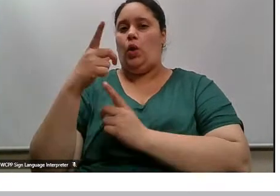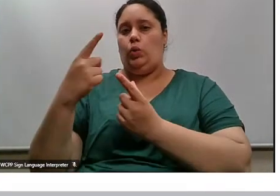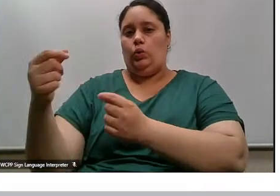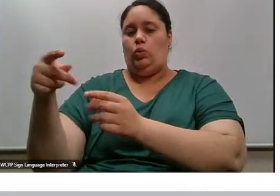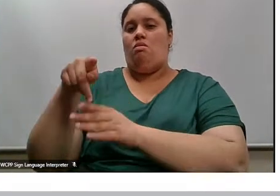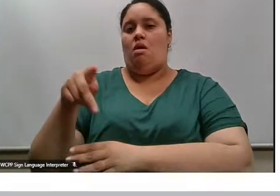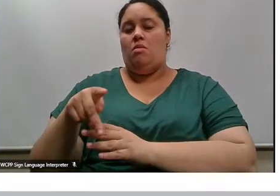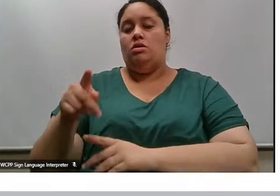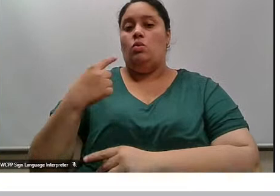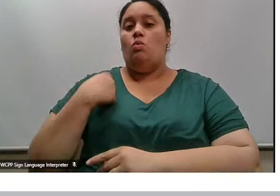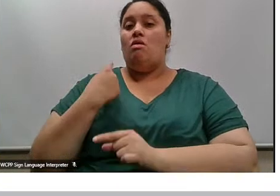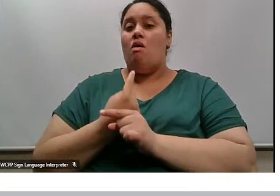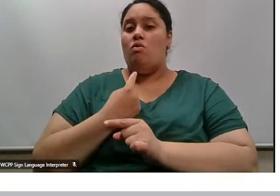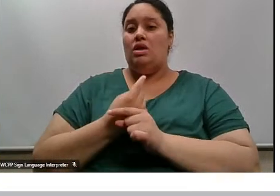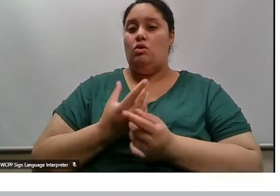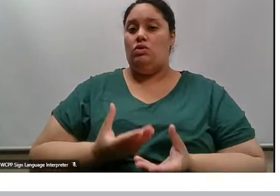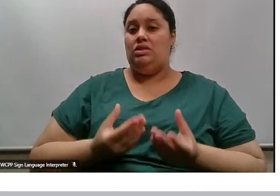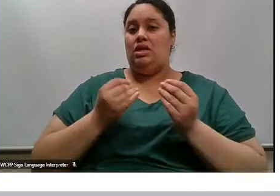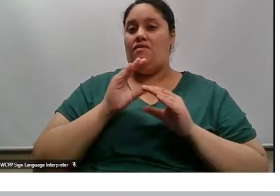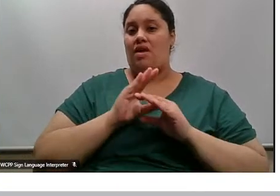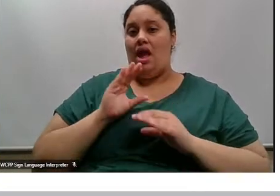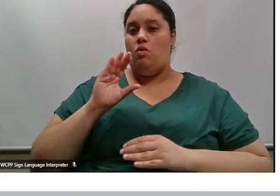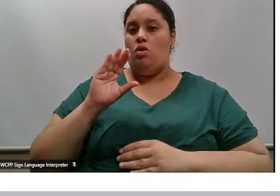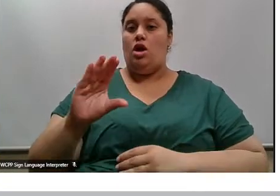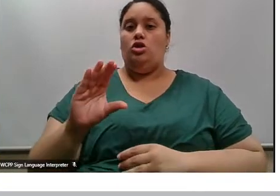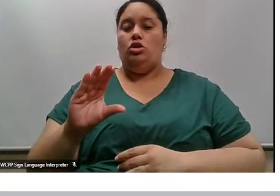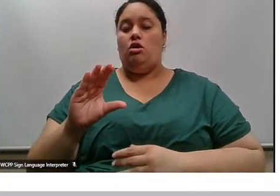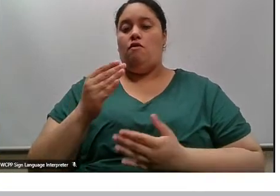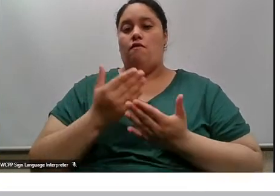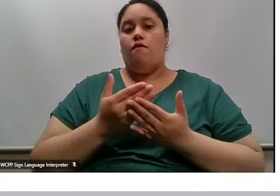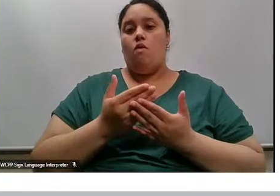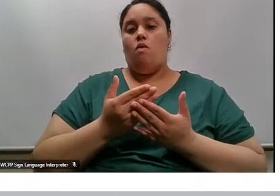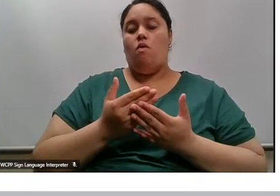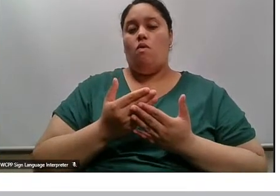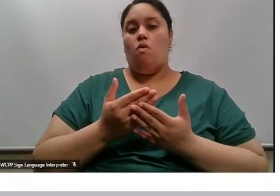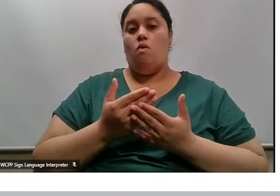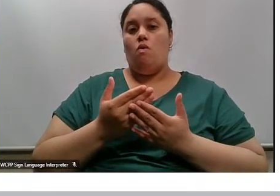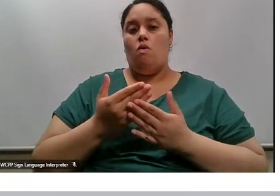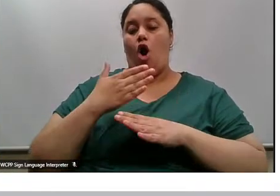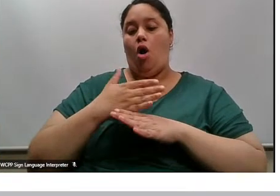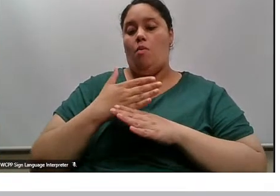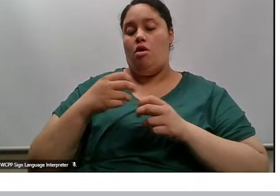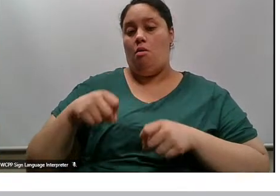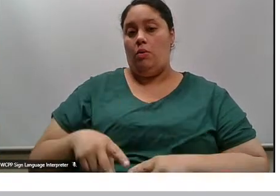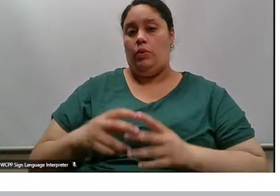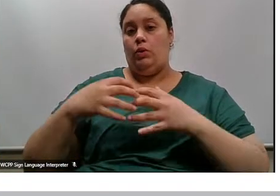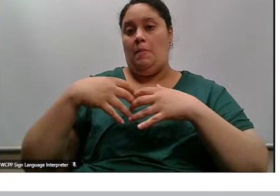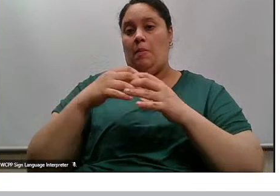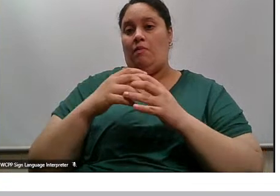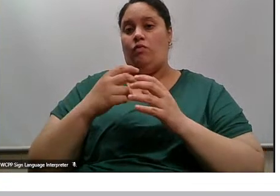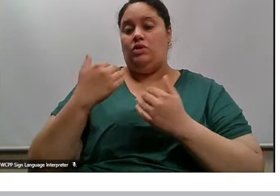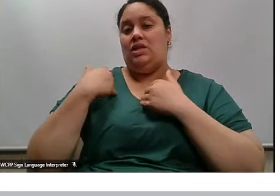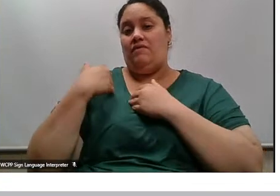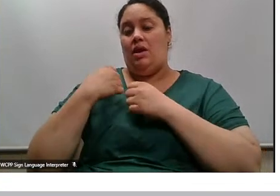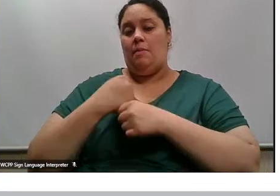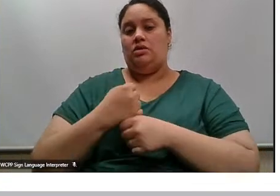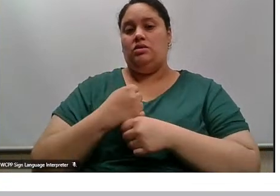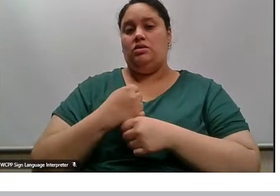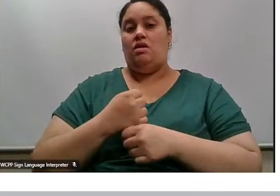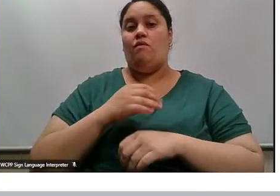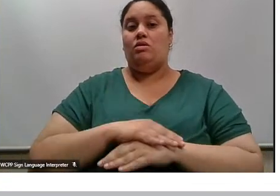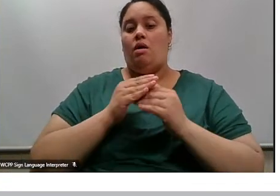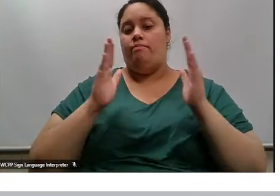only received an allocation to provide work opportunities for safety ambassadors for a period of 12